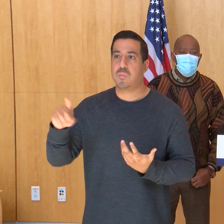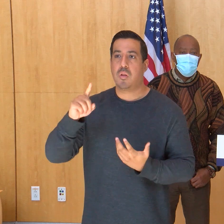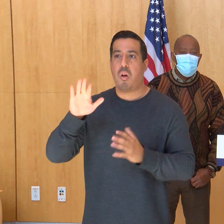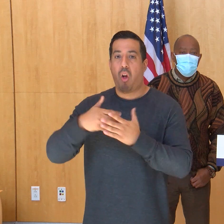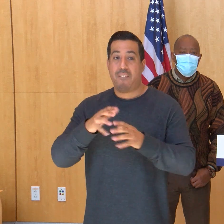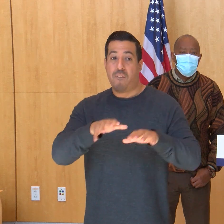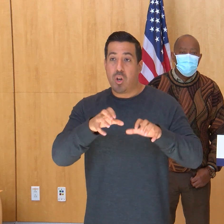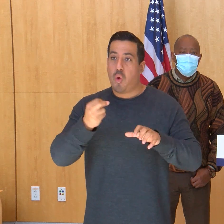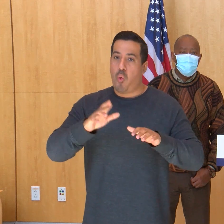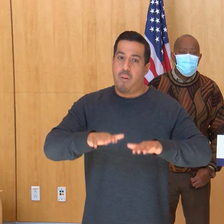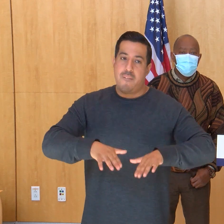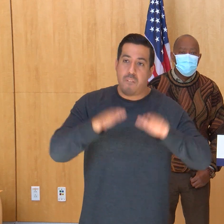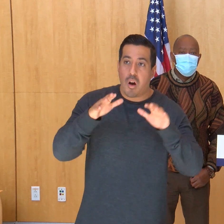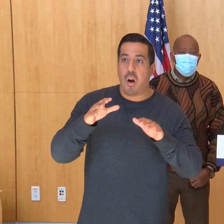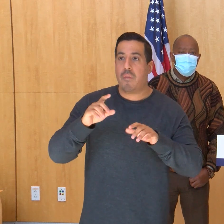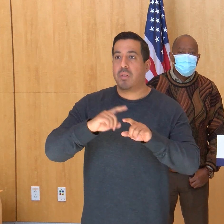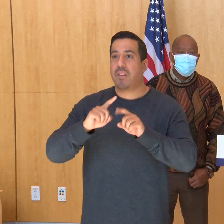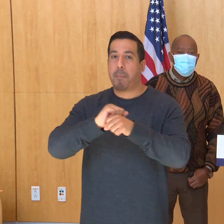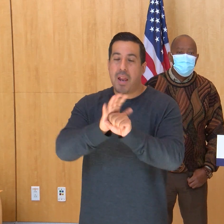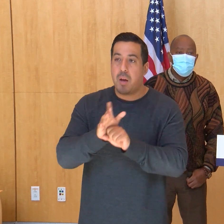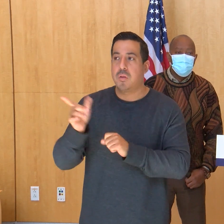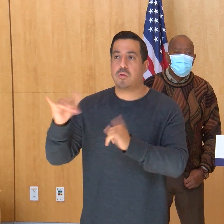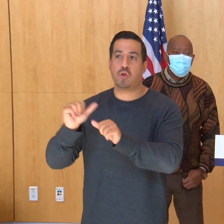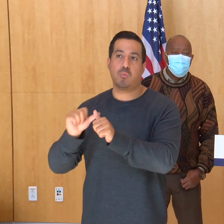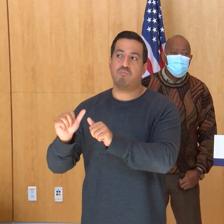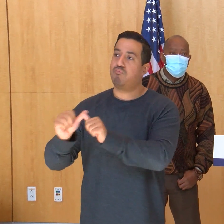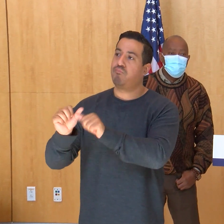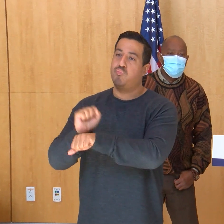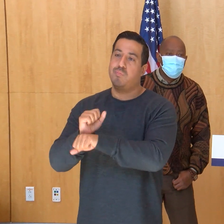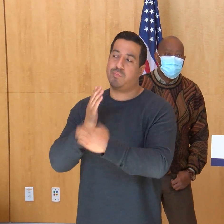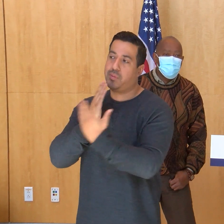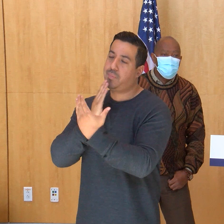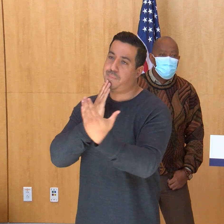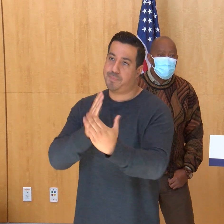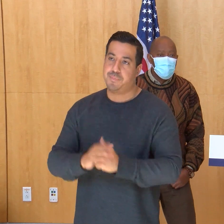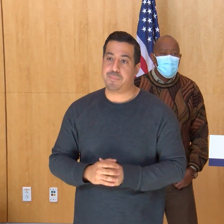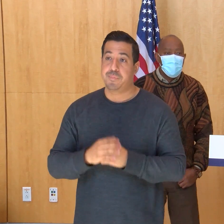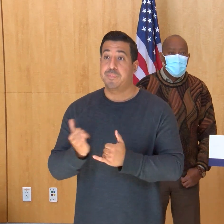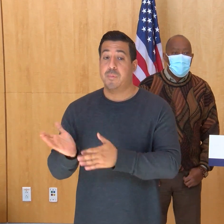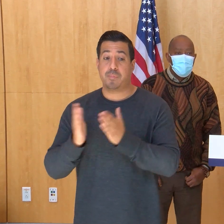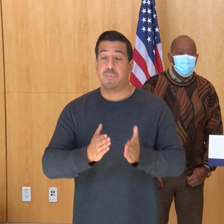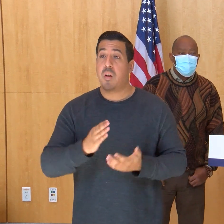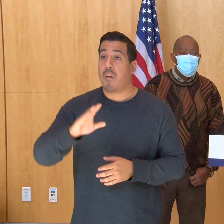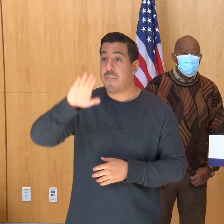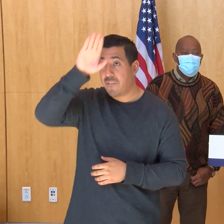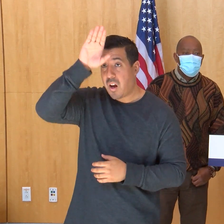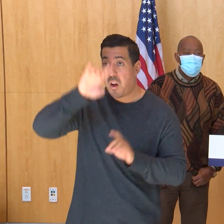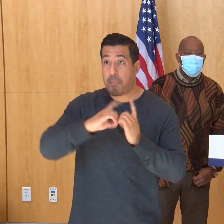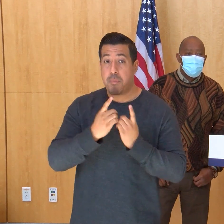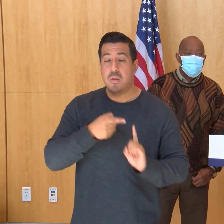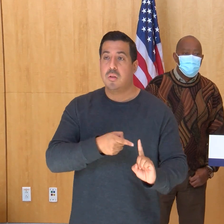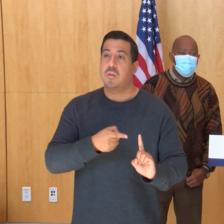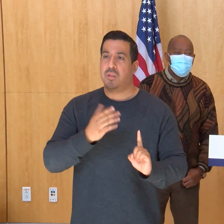freezes or floodings or pandemics, thank you. For the fire department, our report is, over the